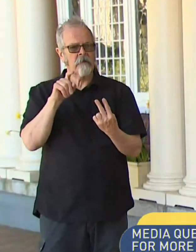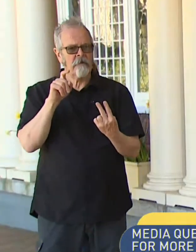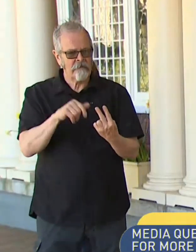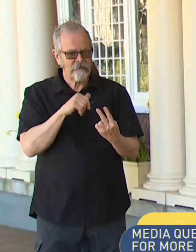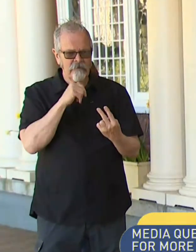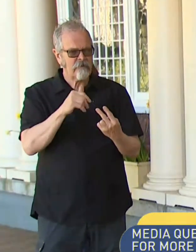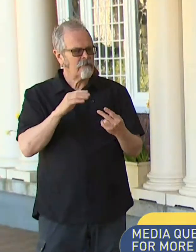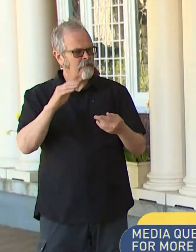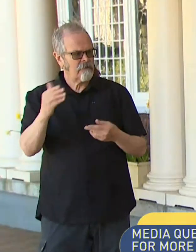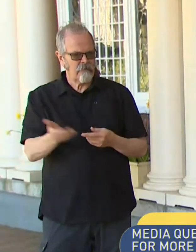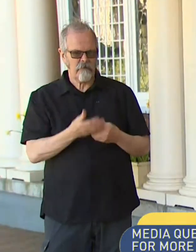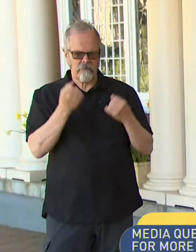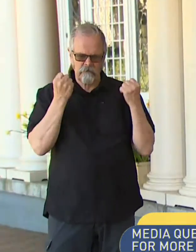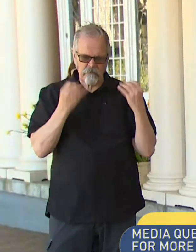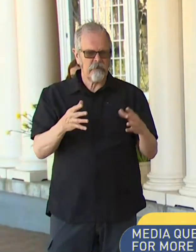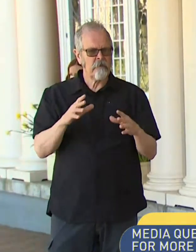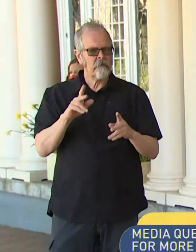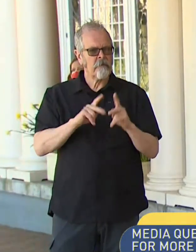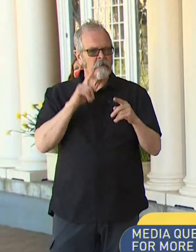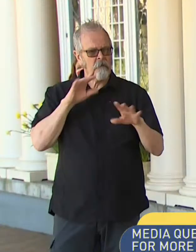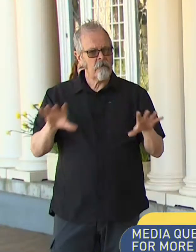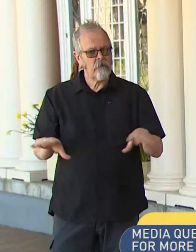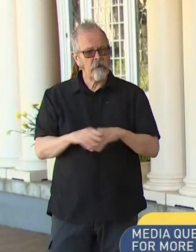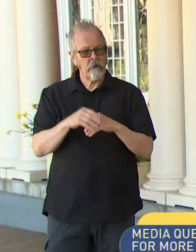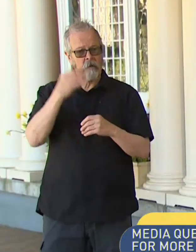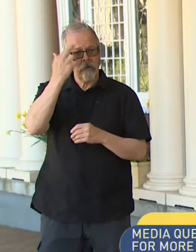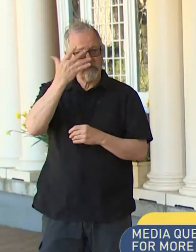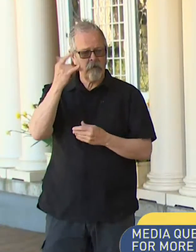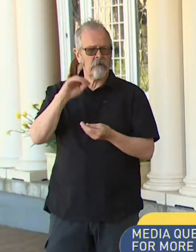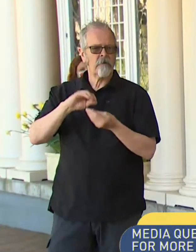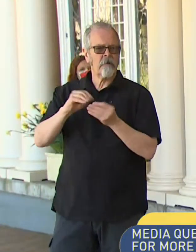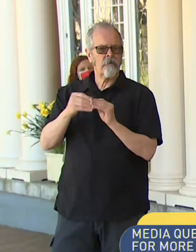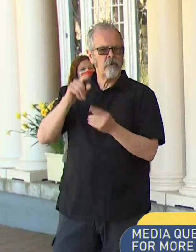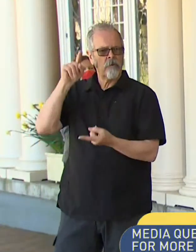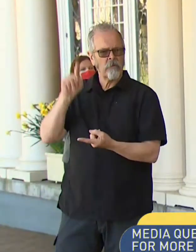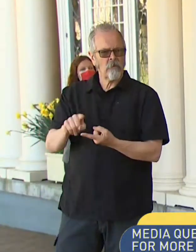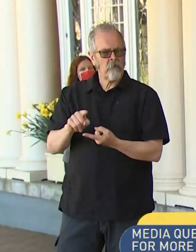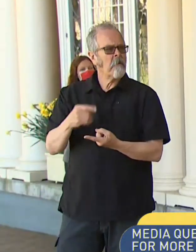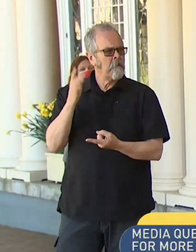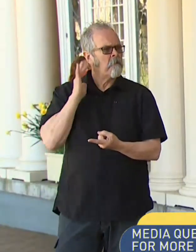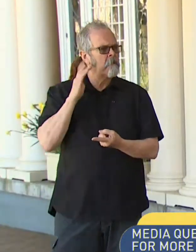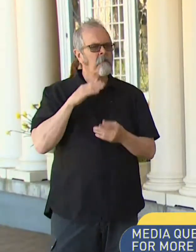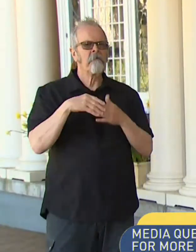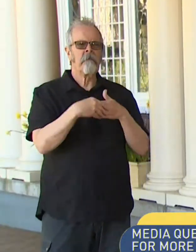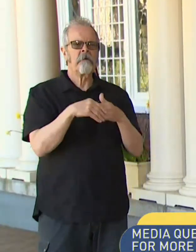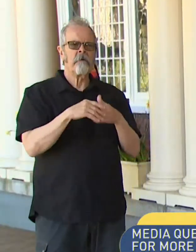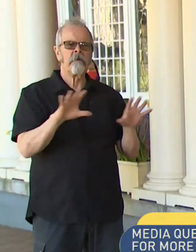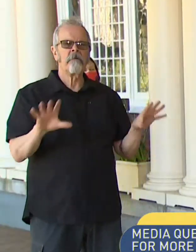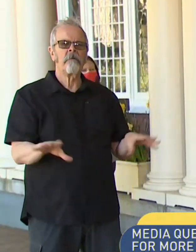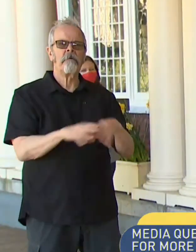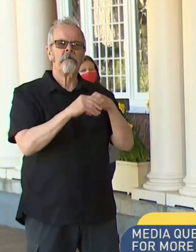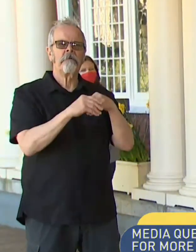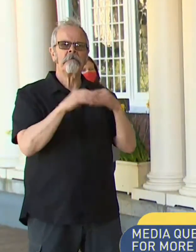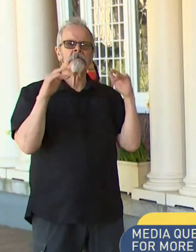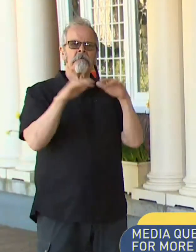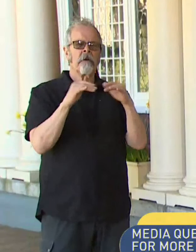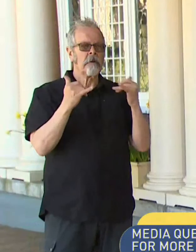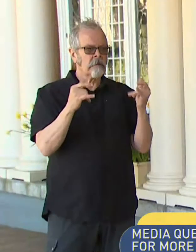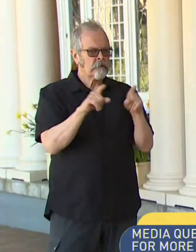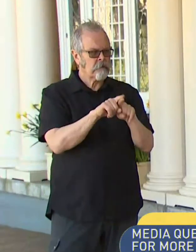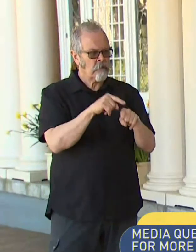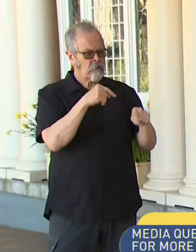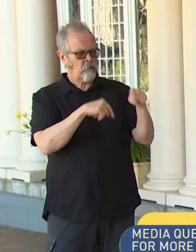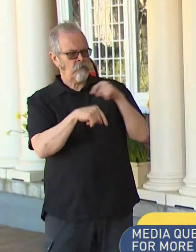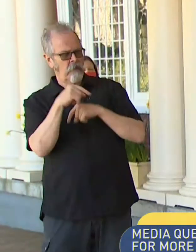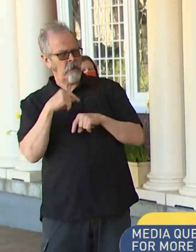capacity will be reduced. In the past, you've allowed flexibility for events like this and similar rollbacks. Do you consider doing anything like this time? And